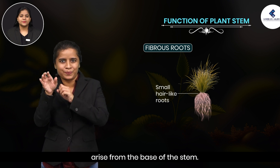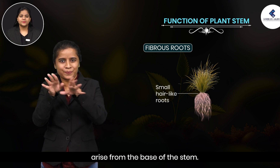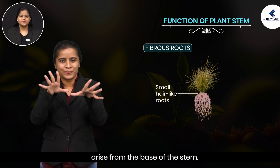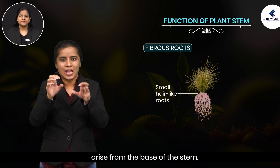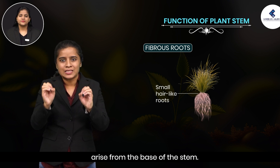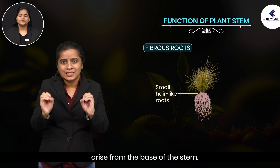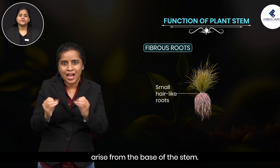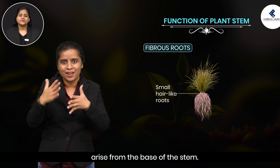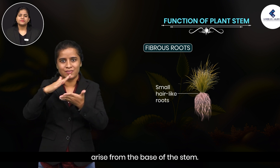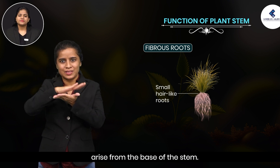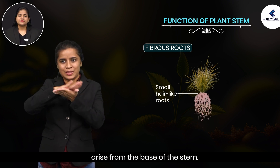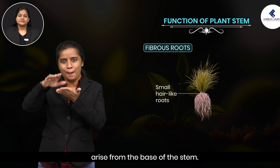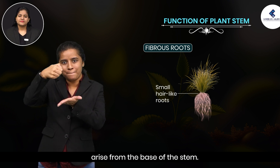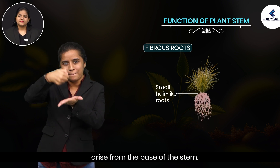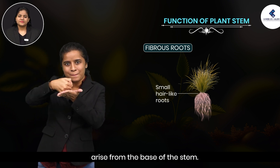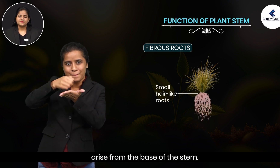the stem.